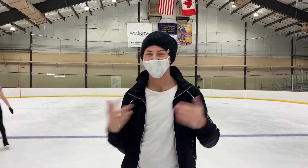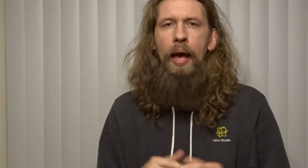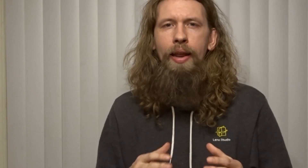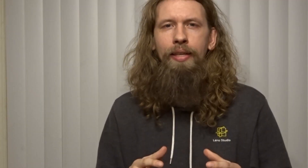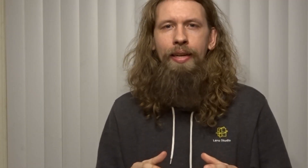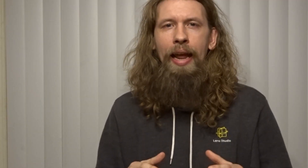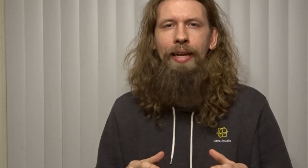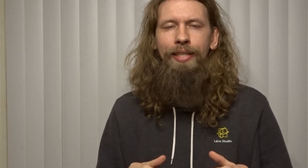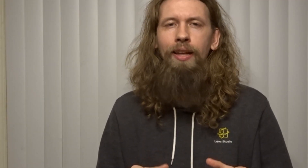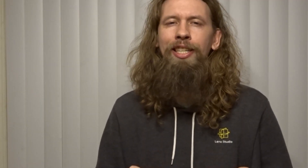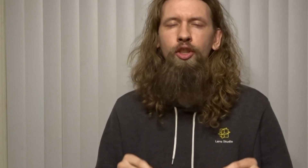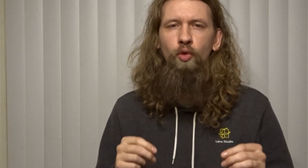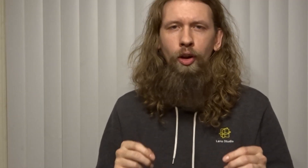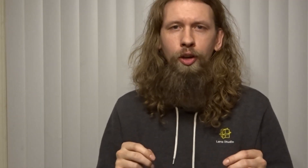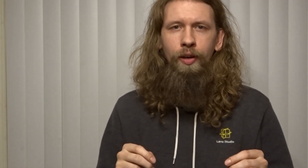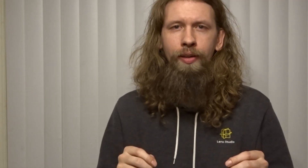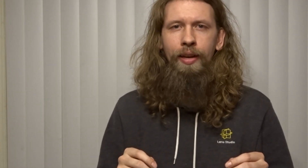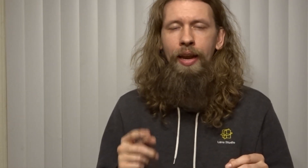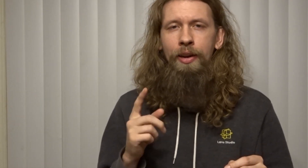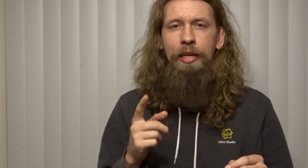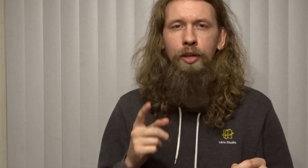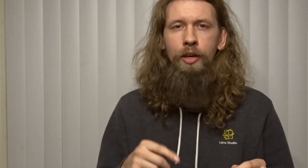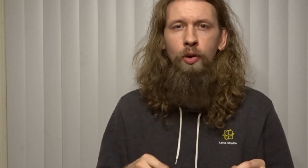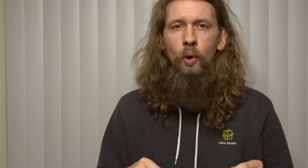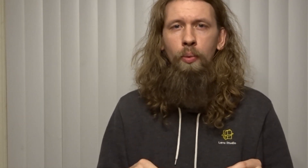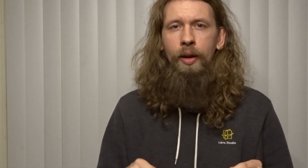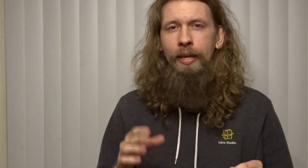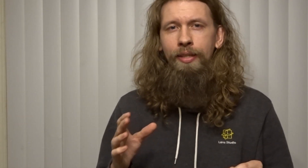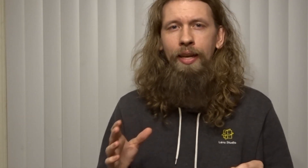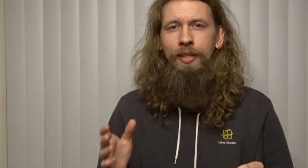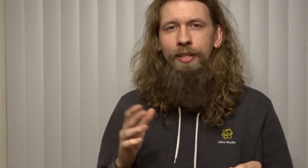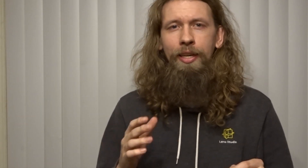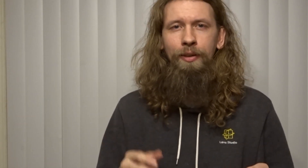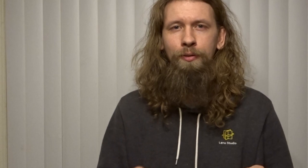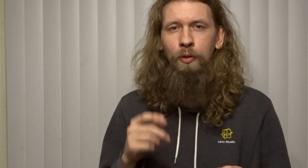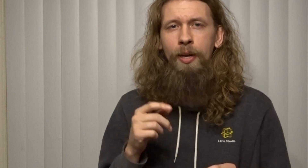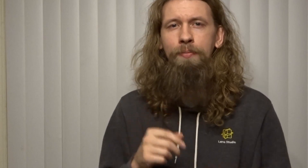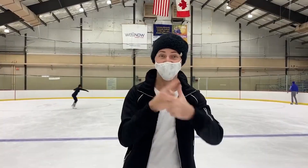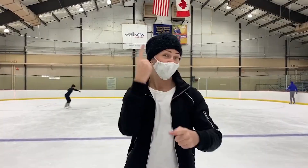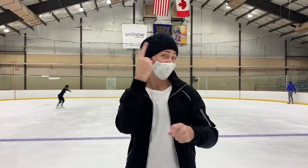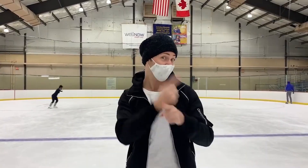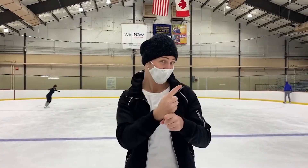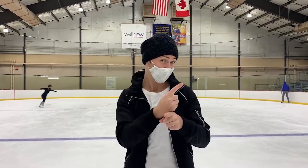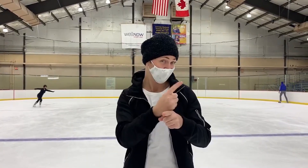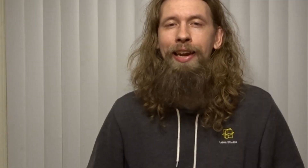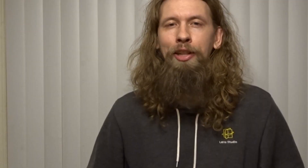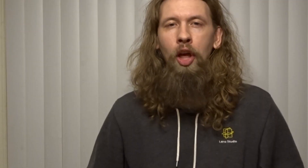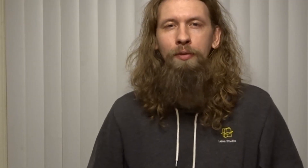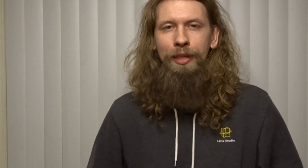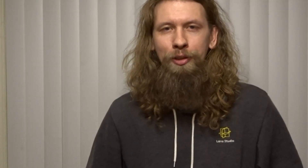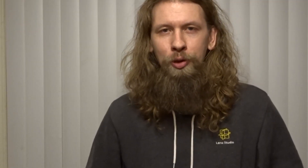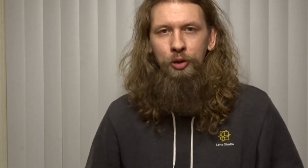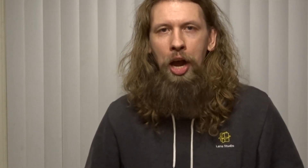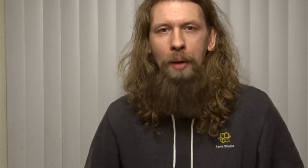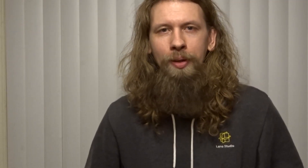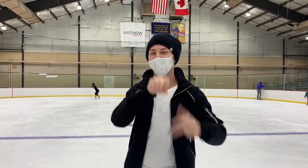Matt is an ASL instructor, and he's going to incorporate his lessons here, right? And he loves his new job.